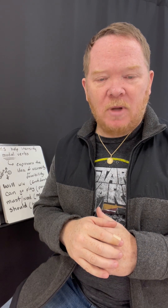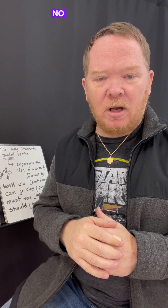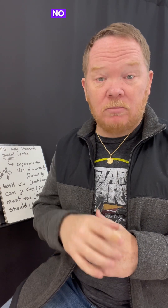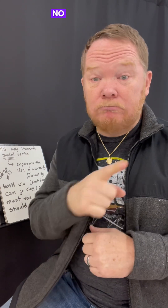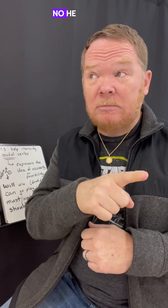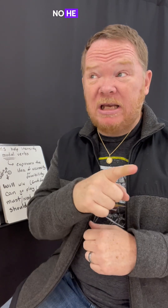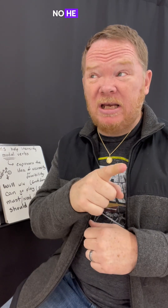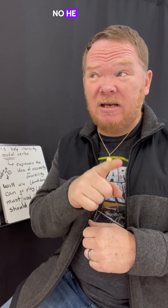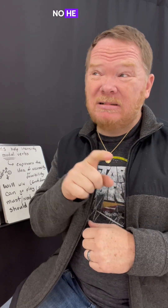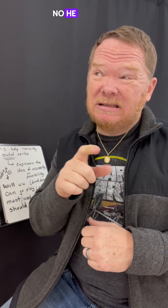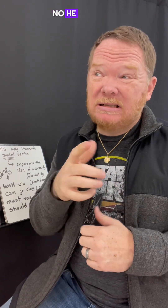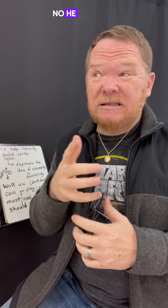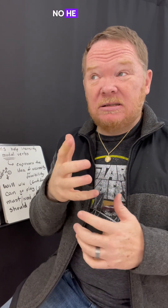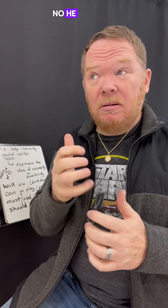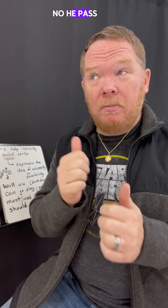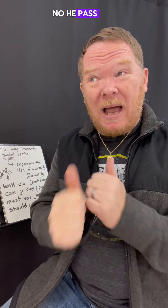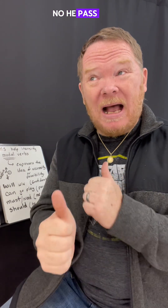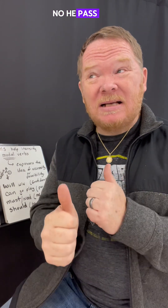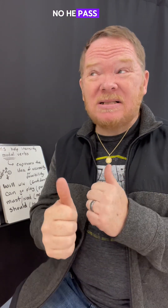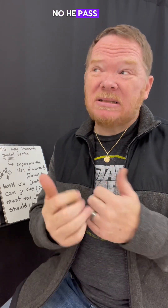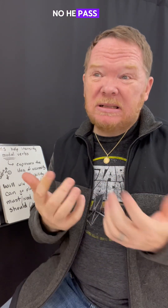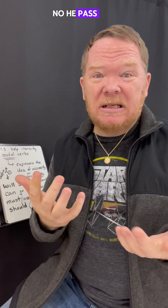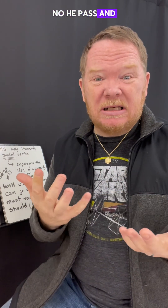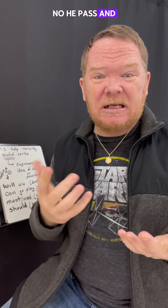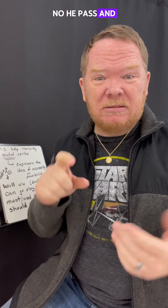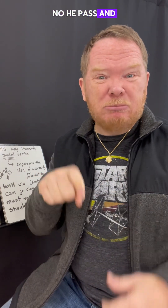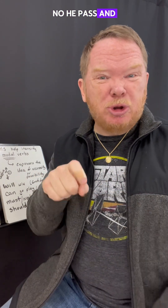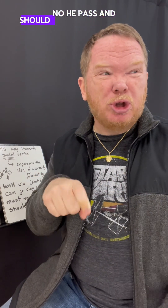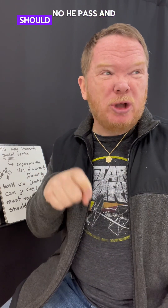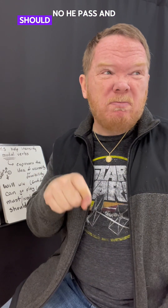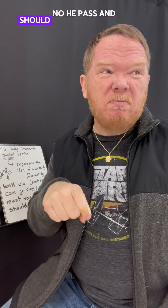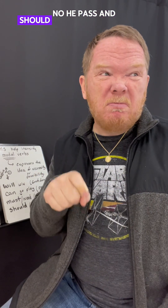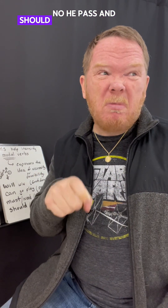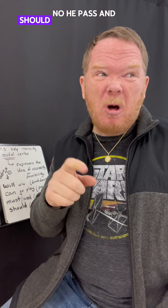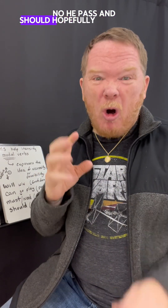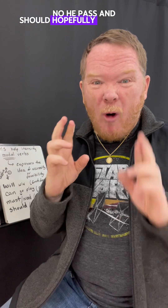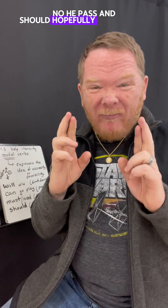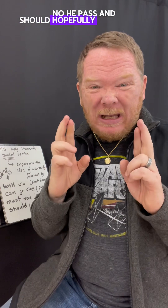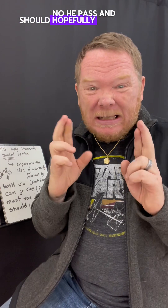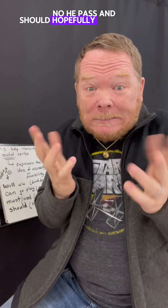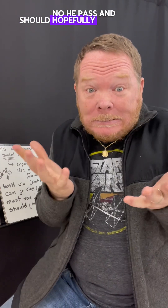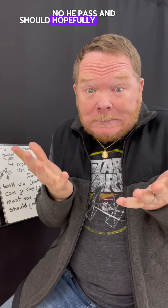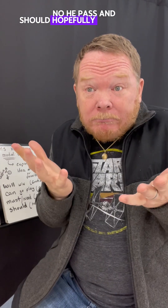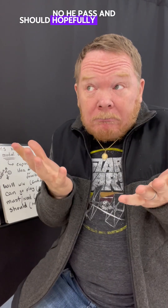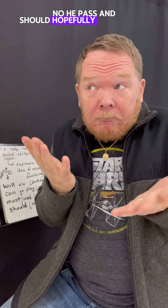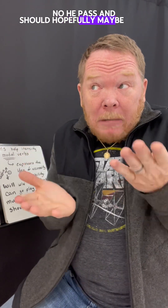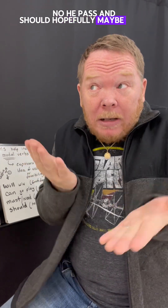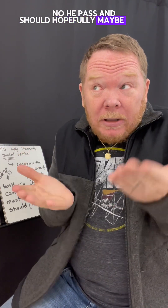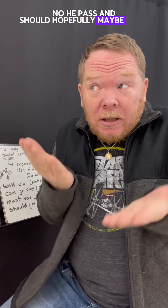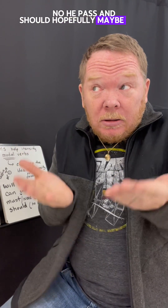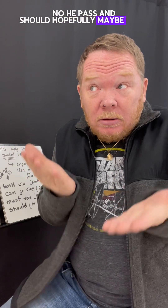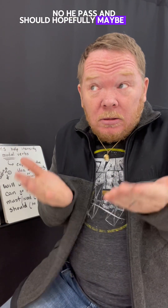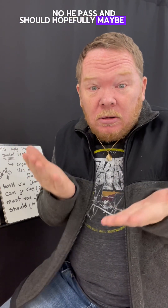No, he pass, should, hopefully, maybe,